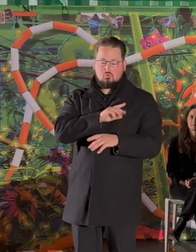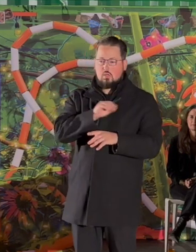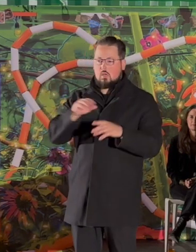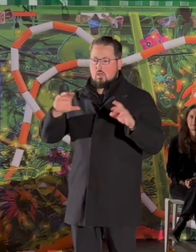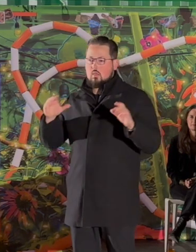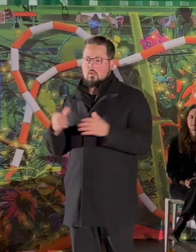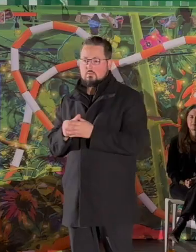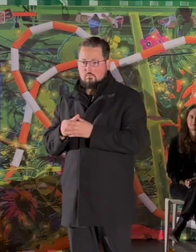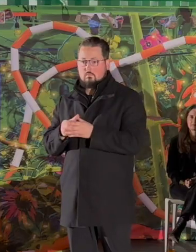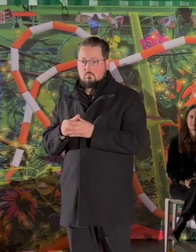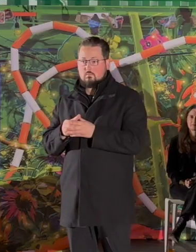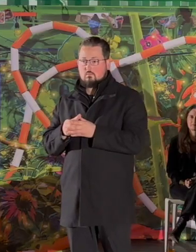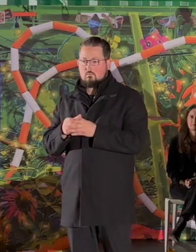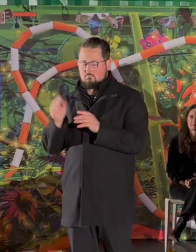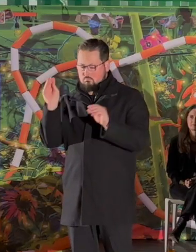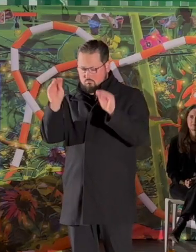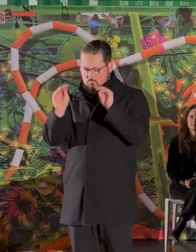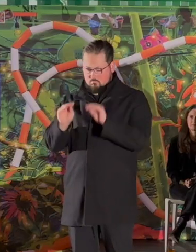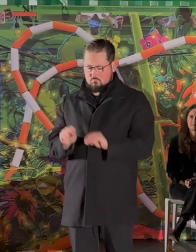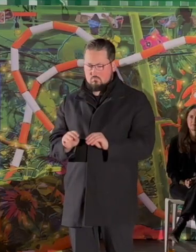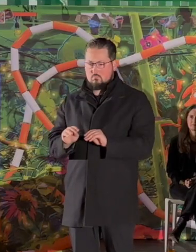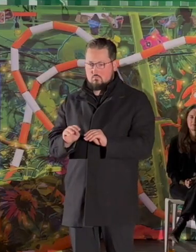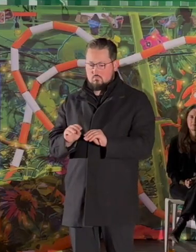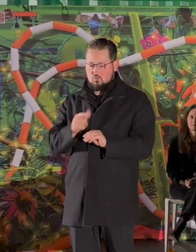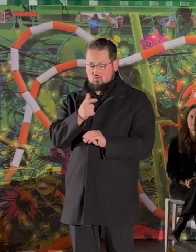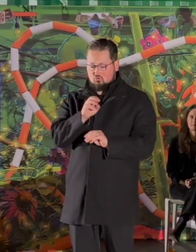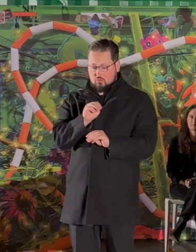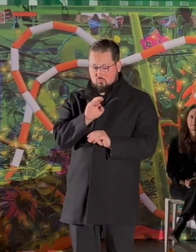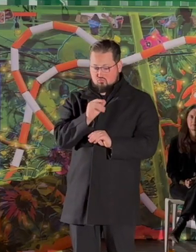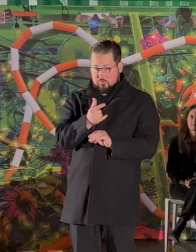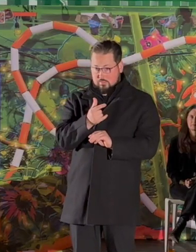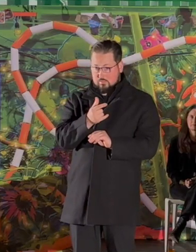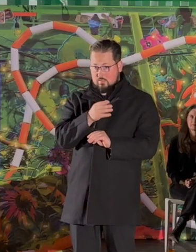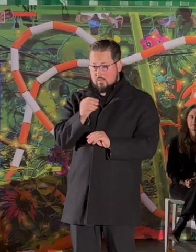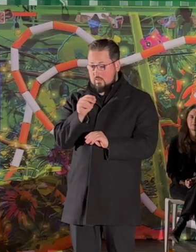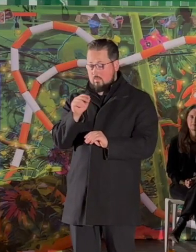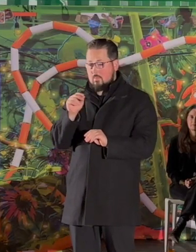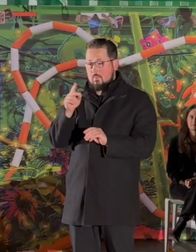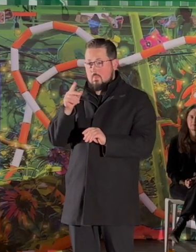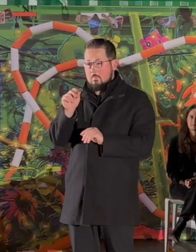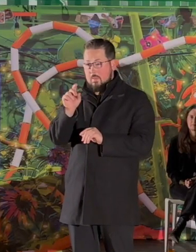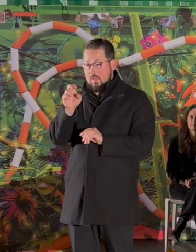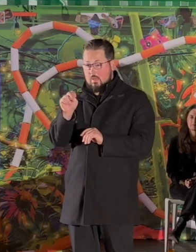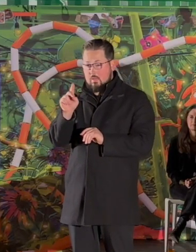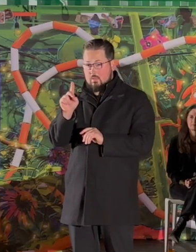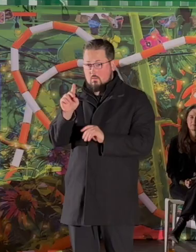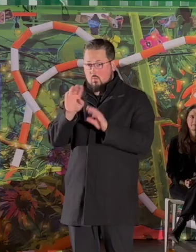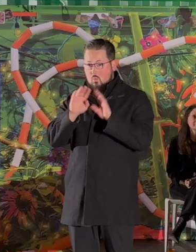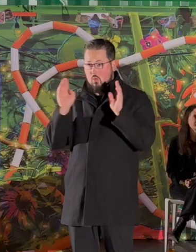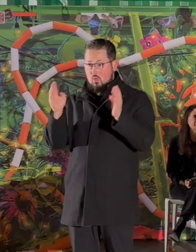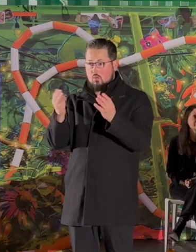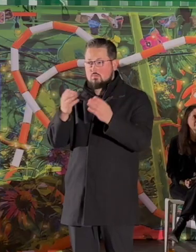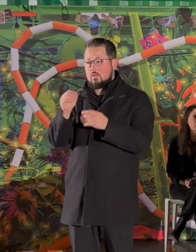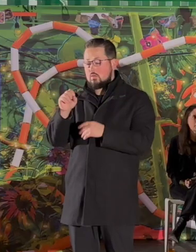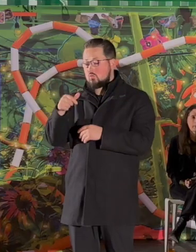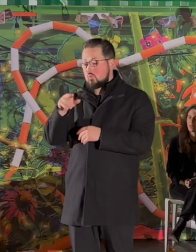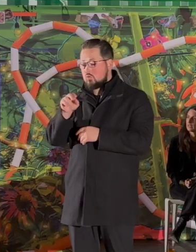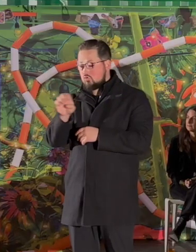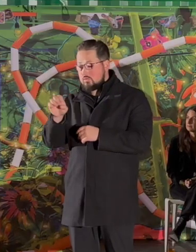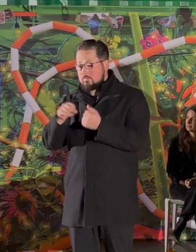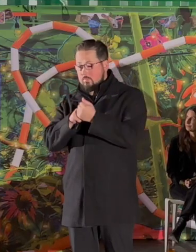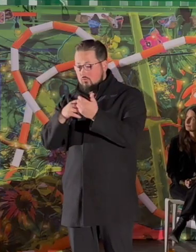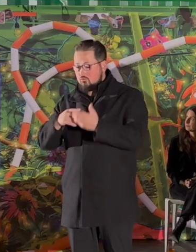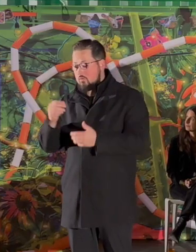collective, piecing like the gym ring and the padded walls and the squeegee sconces and the coach